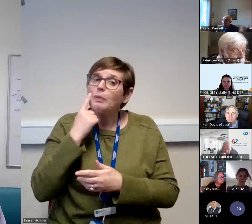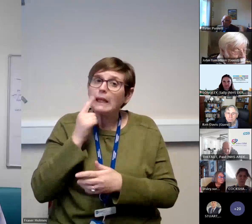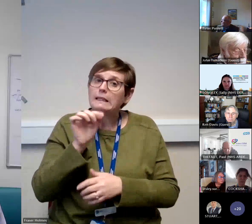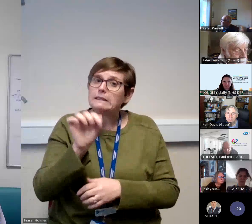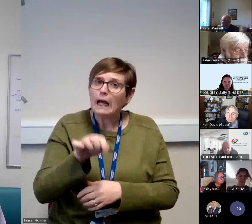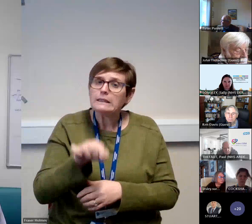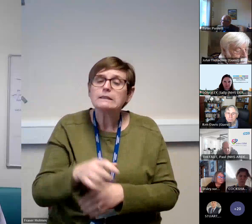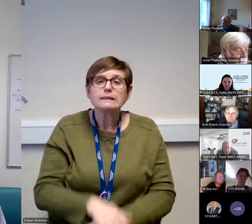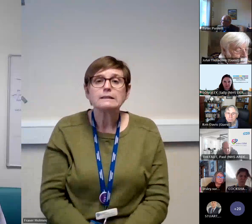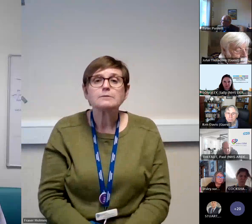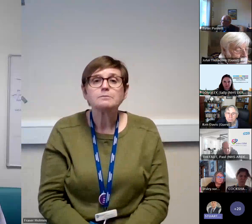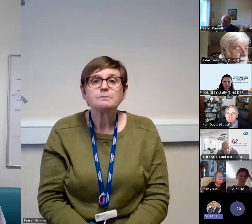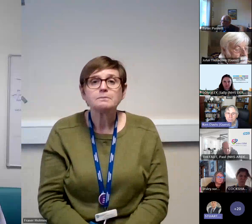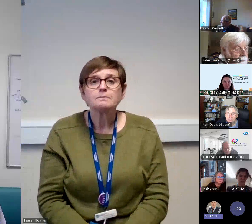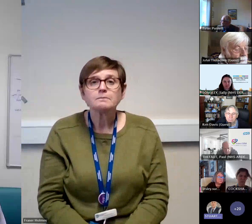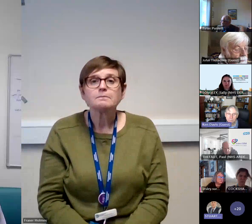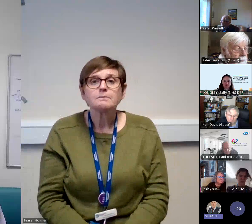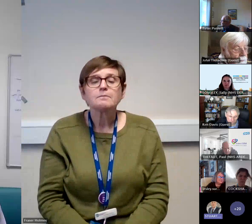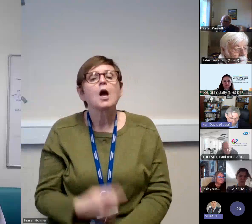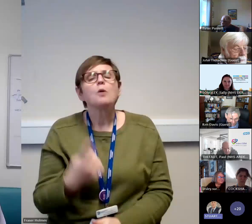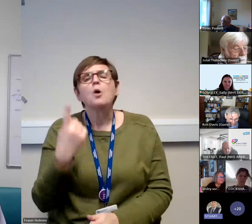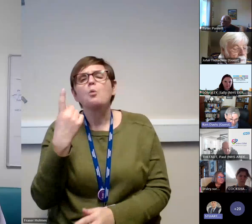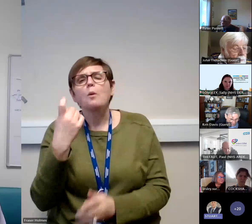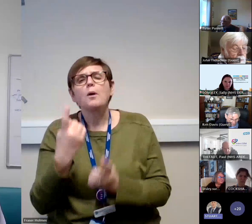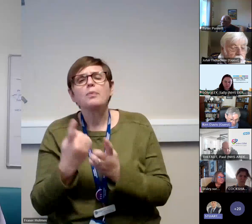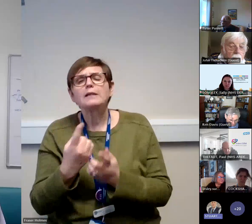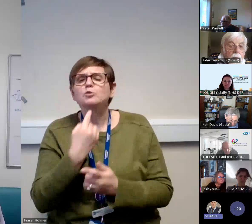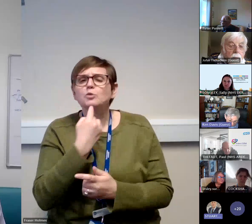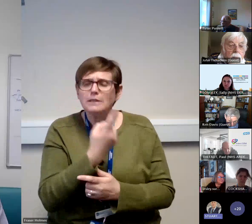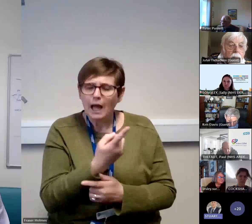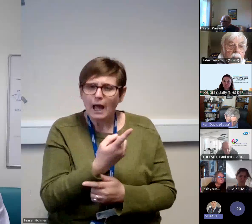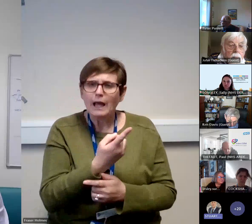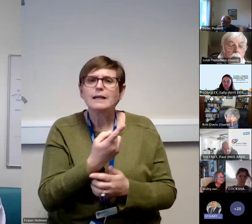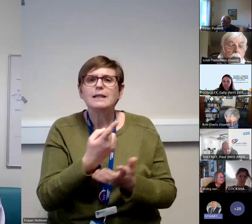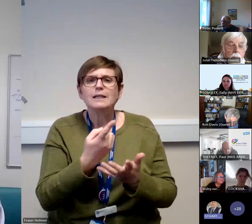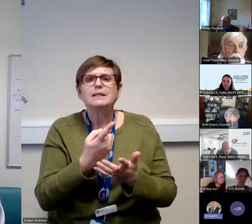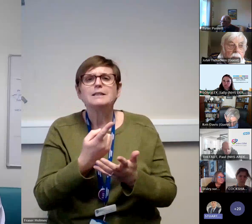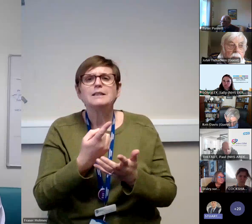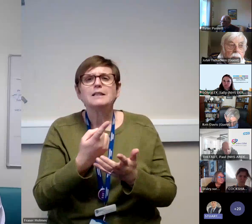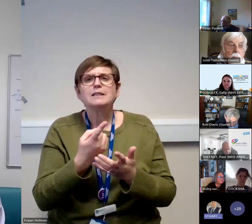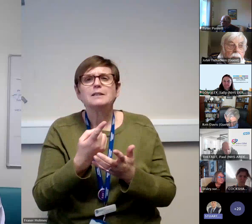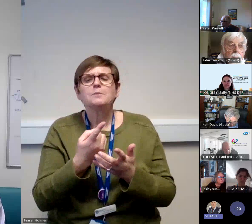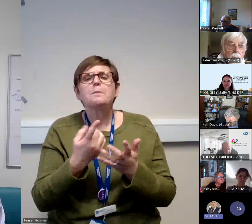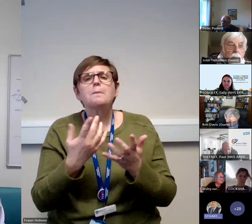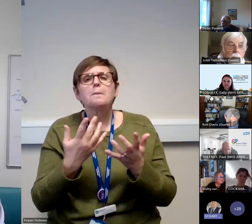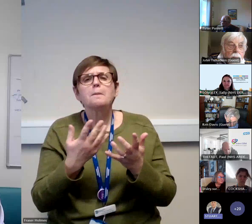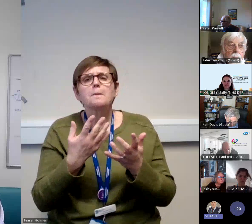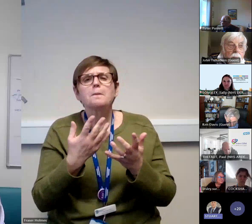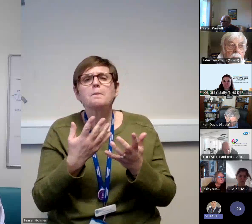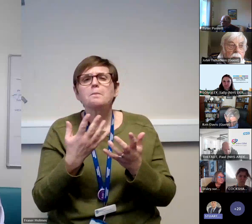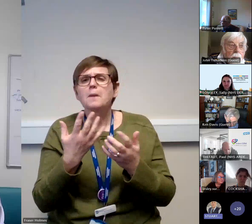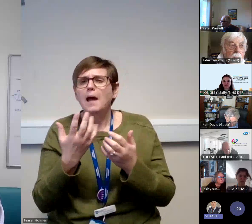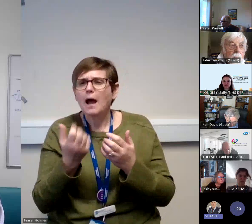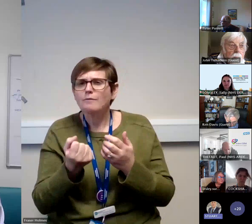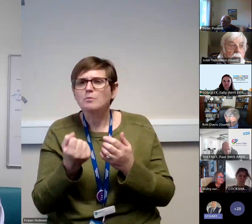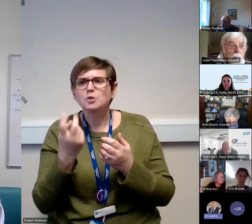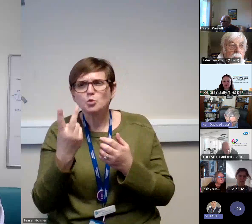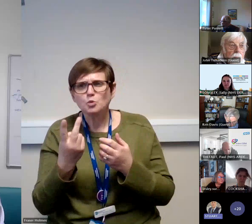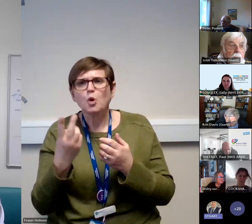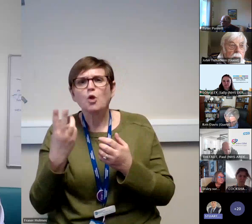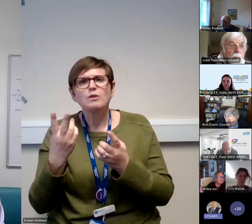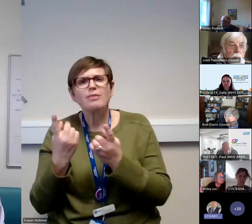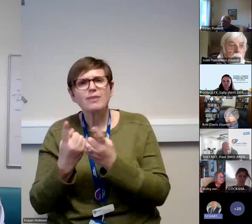I think there are. And the only other thing I'd say, Mike, apart from the questions we've just done, there's at least 2 or 3 things